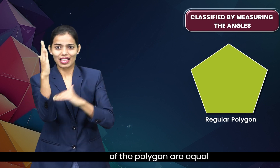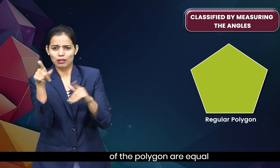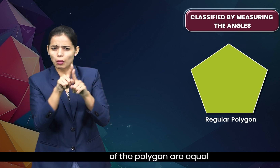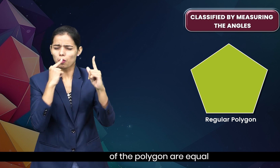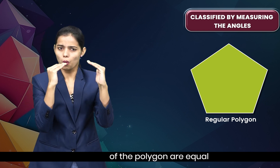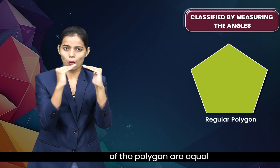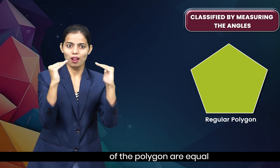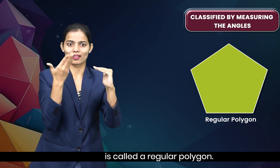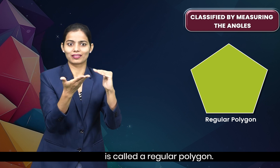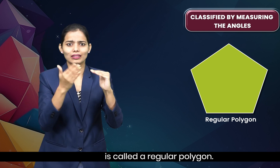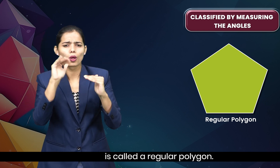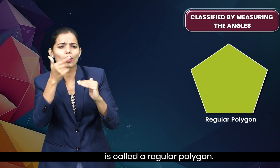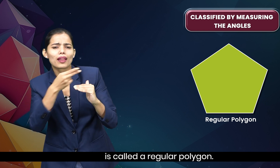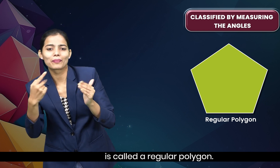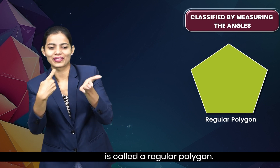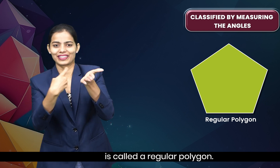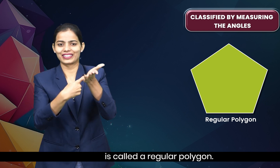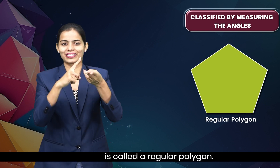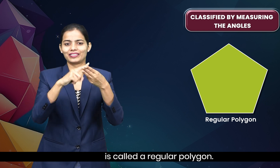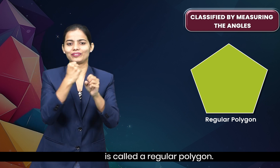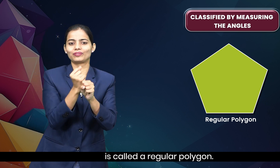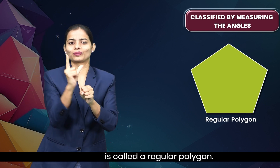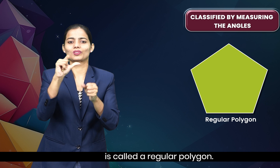are equal is called a regular polygon.